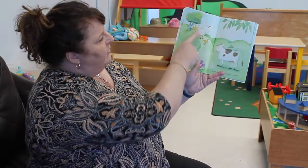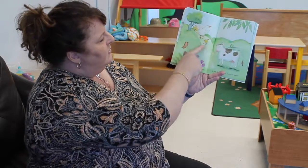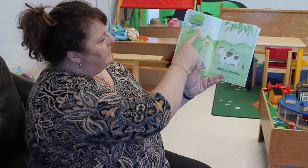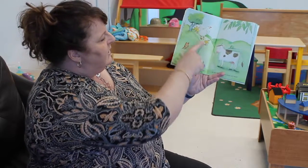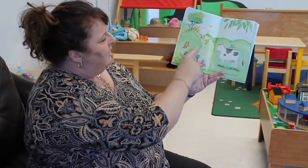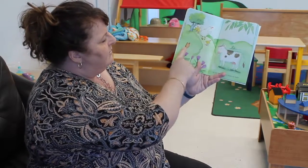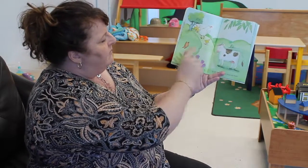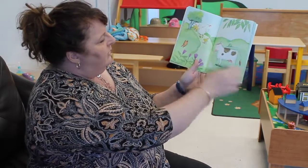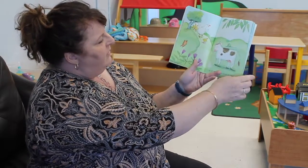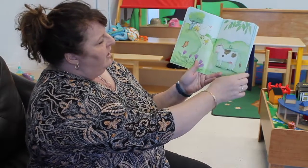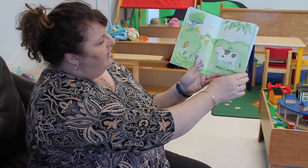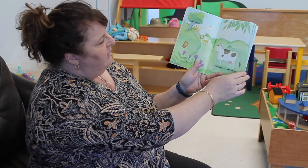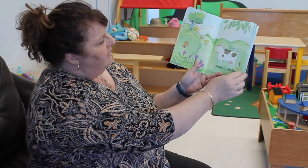There's the ducks and the butterfly.